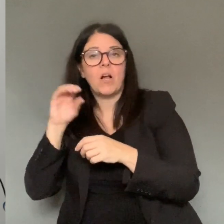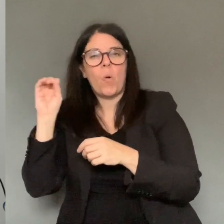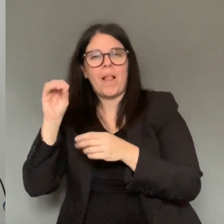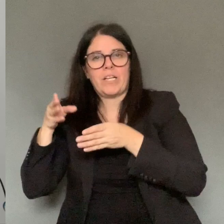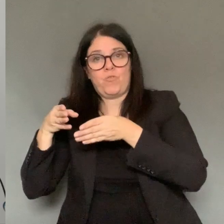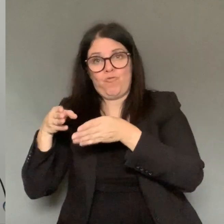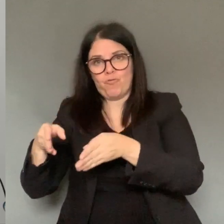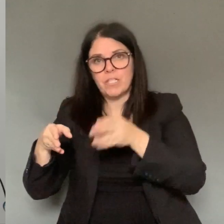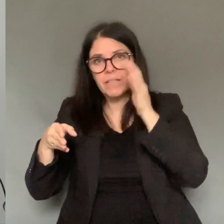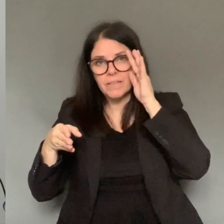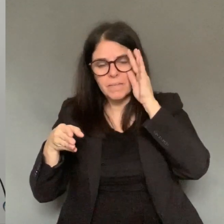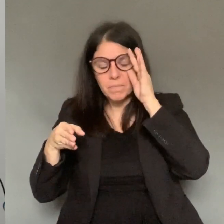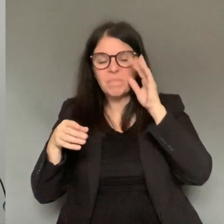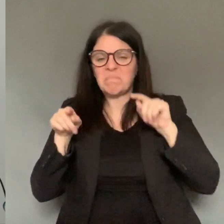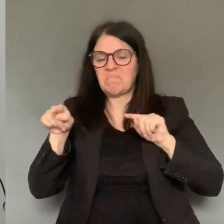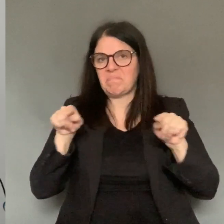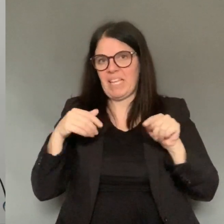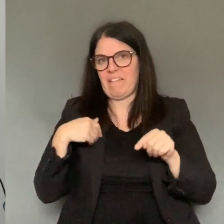updates regarding COVID-19.